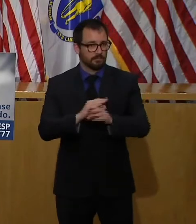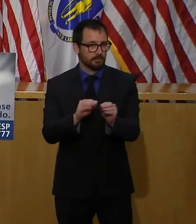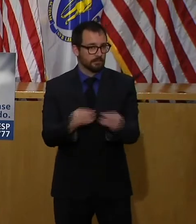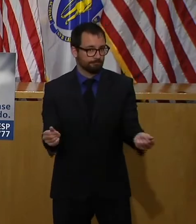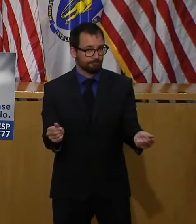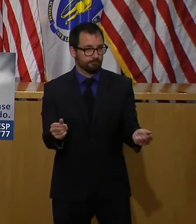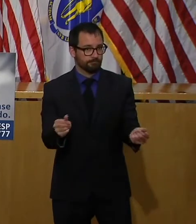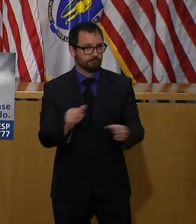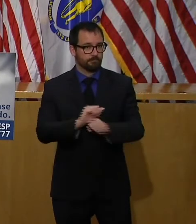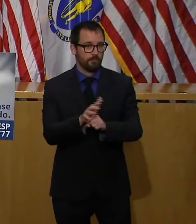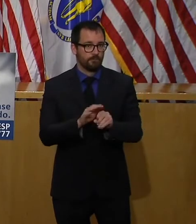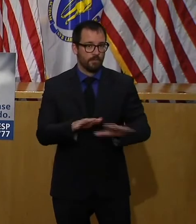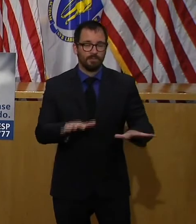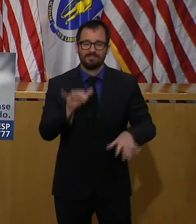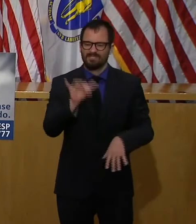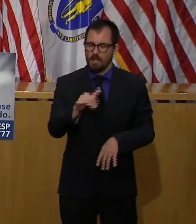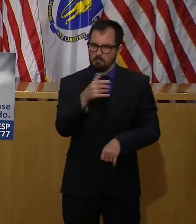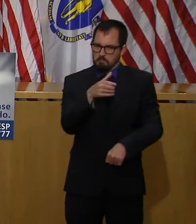health tools.